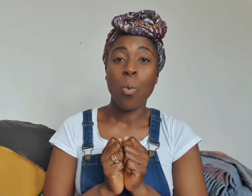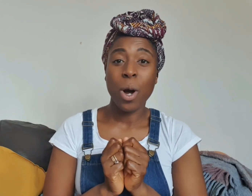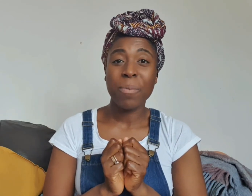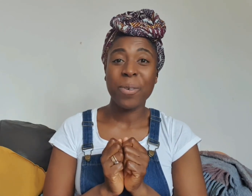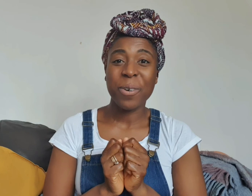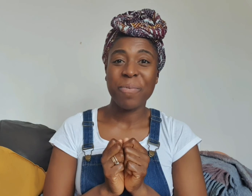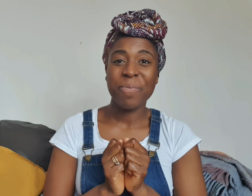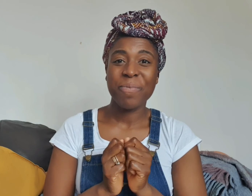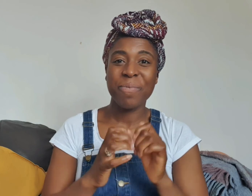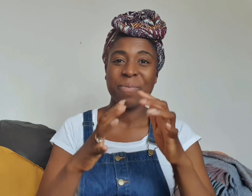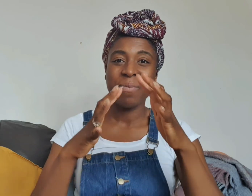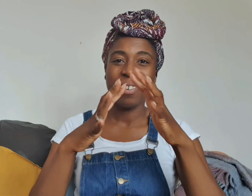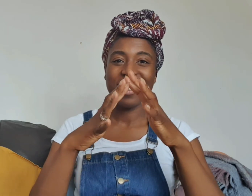One more.